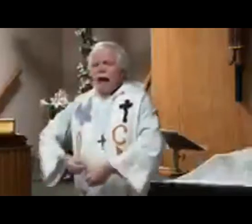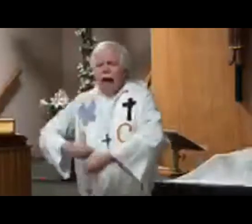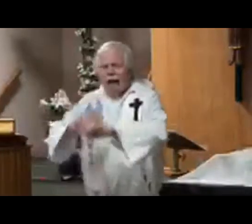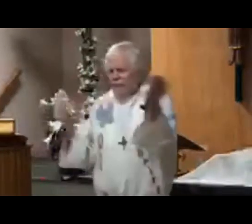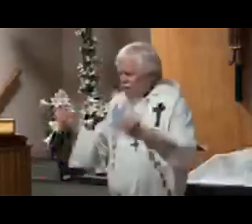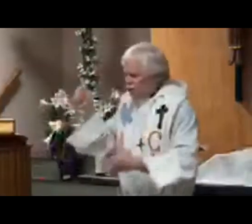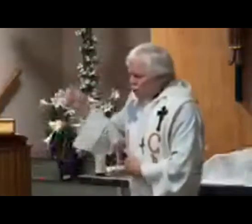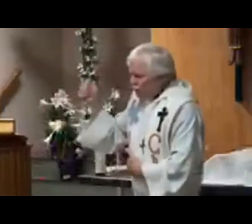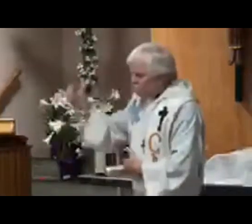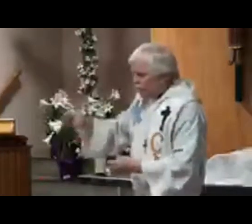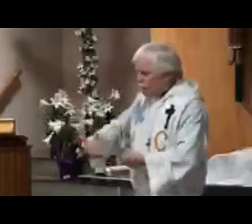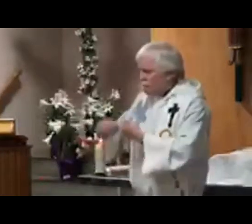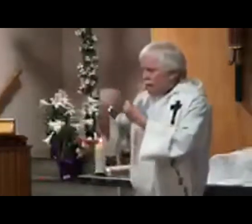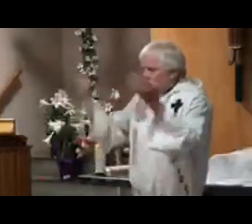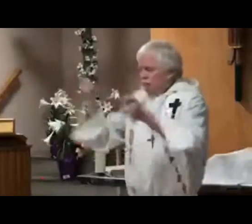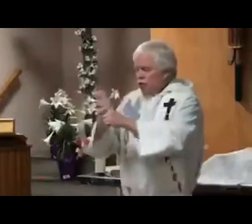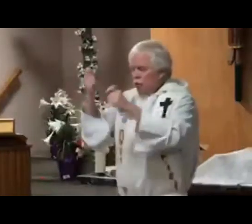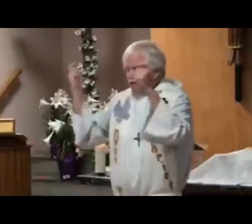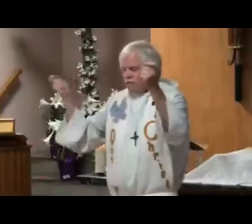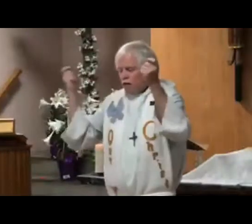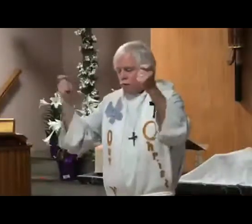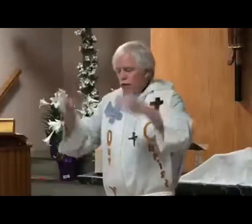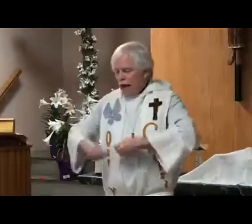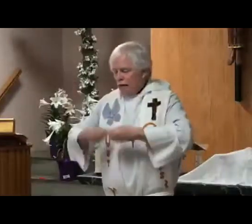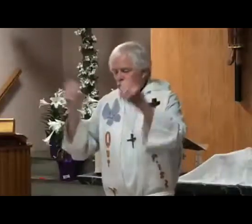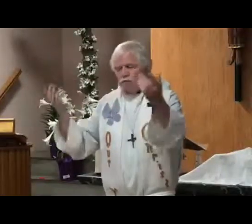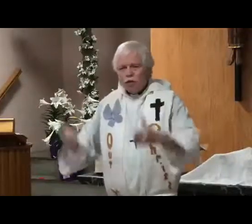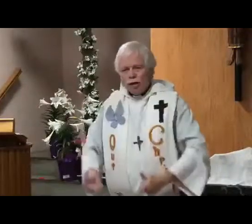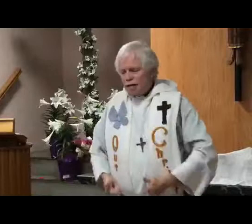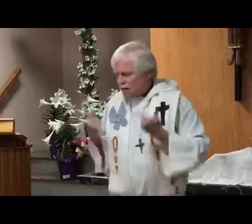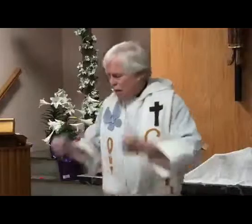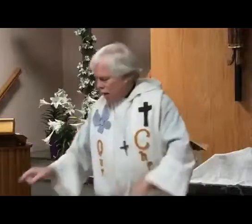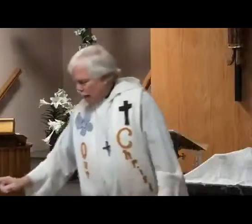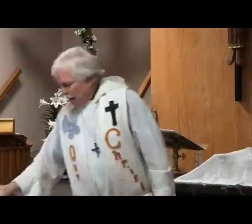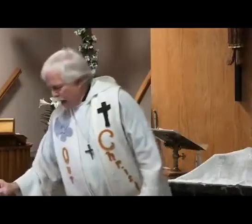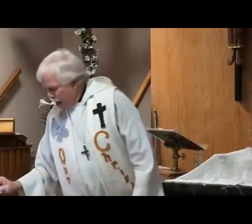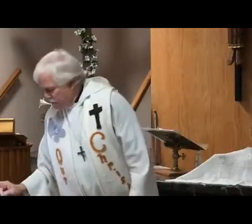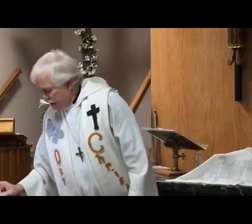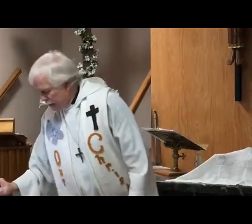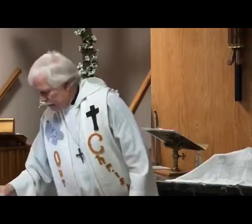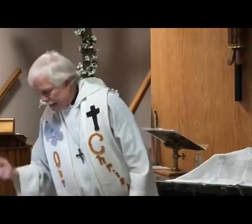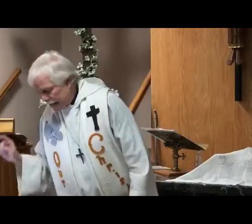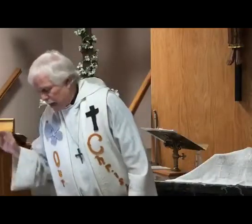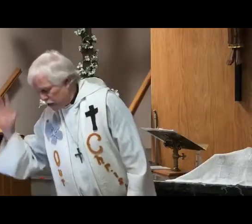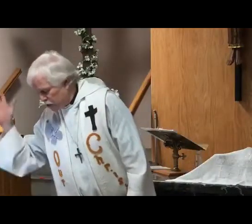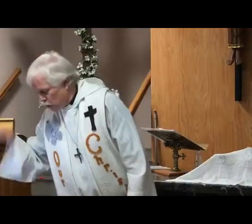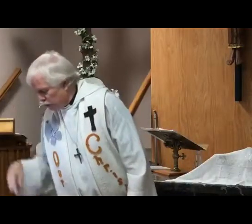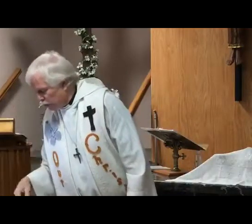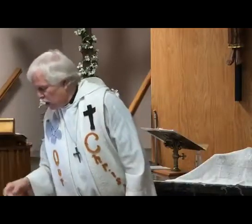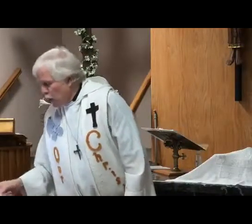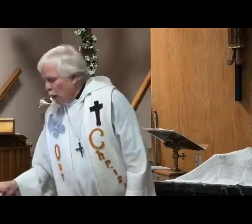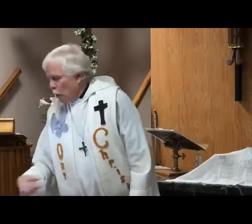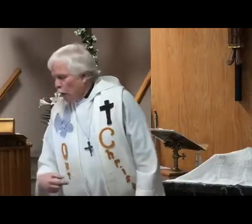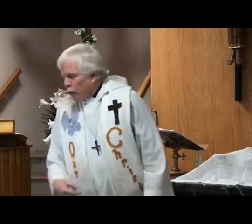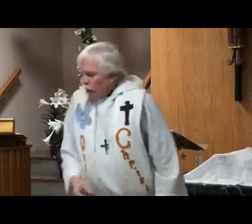blood, and gives you himself, gives you his victory, and gives you his life. Technology is